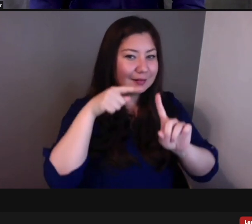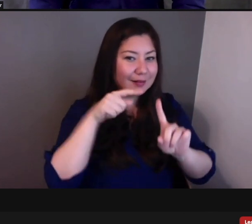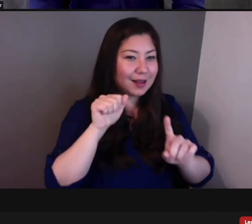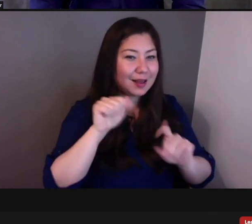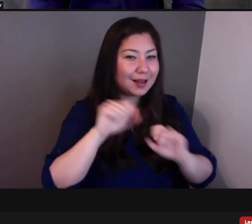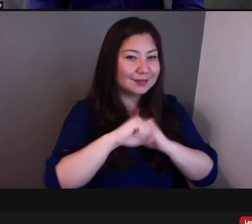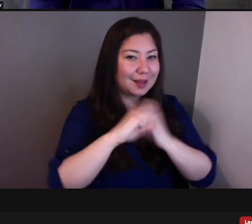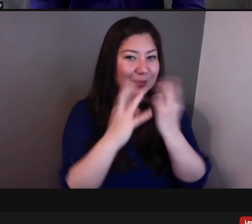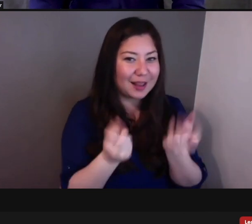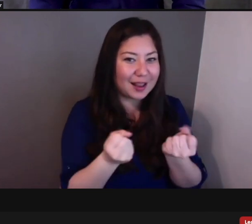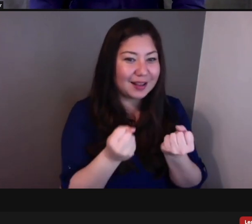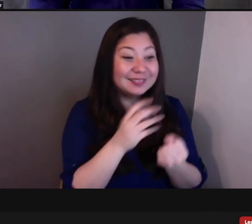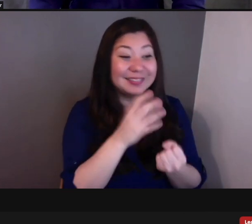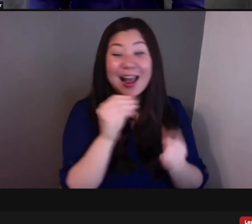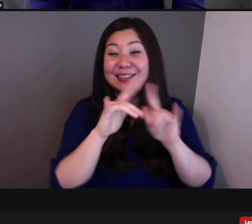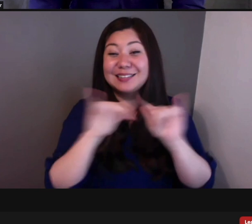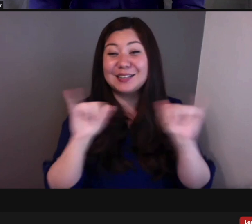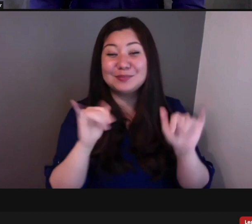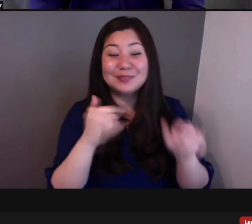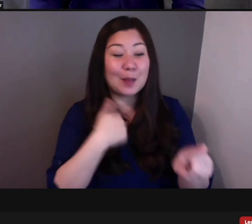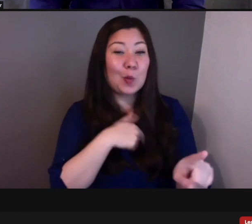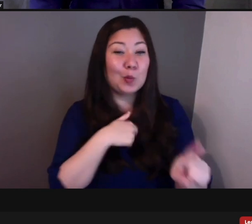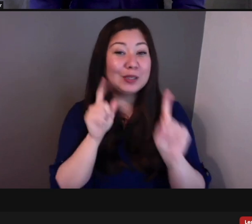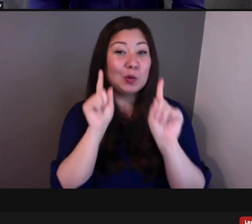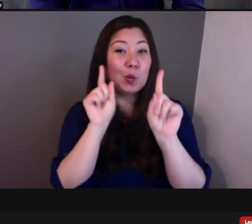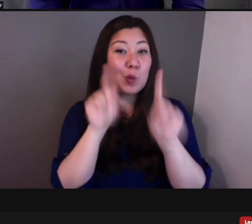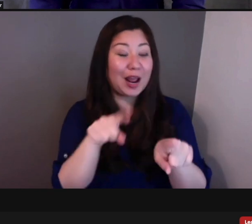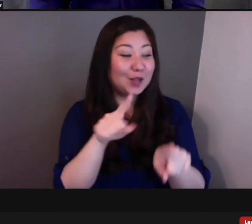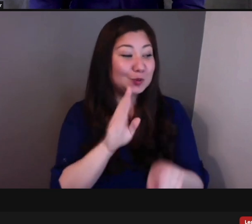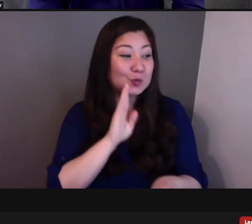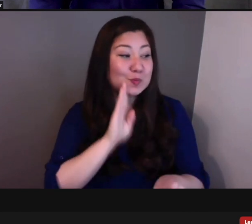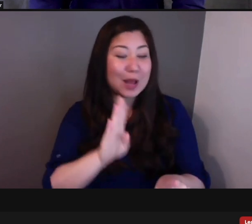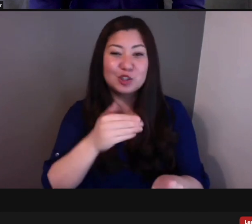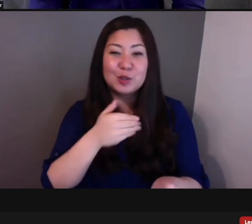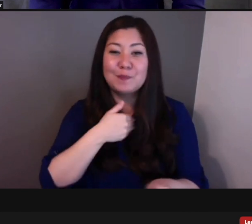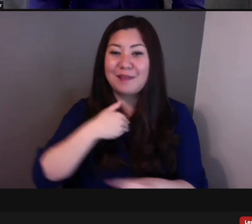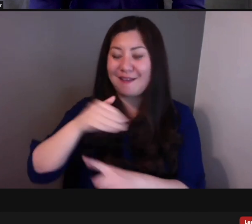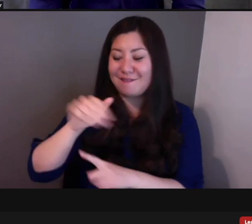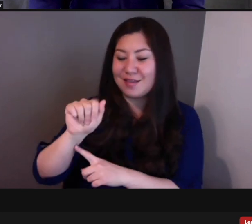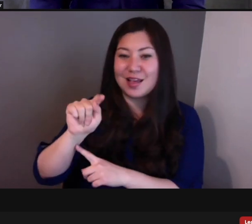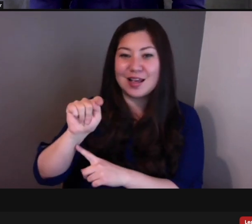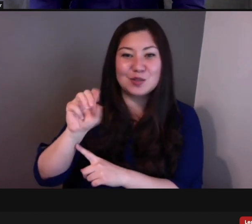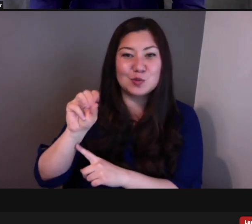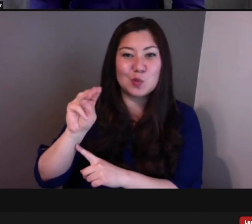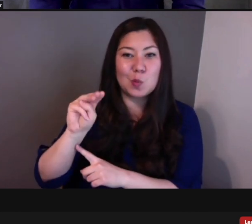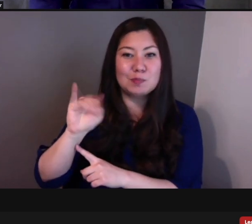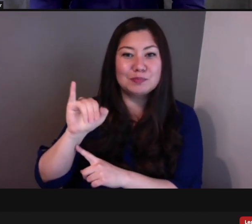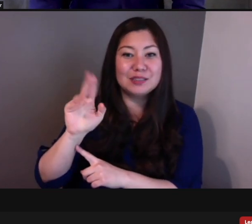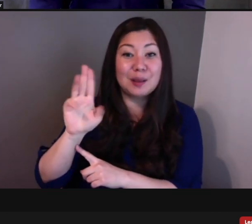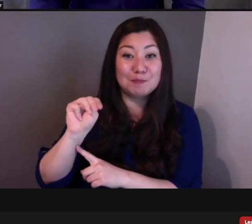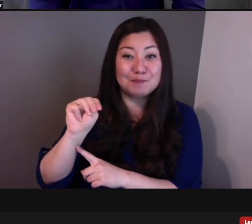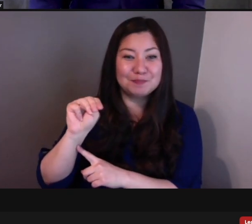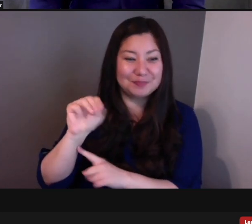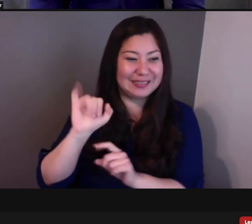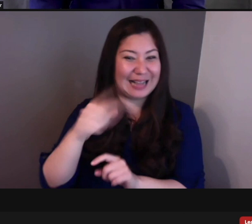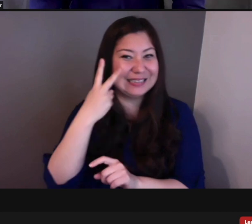that were using that exchange of signs, and we started to pick that up. And through interaction and meeting with different people, we left